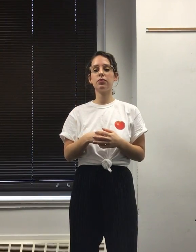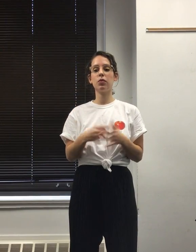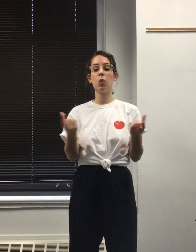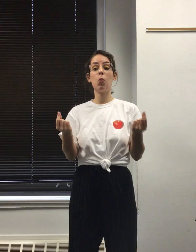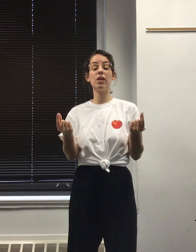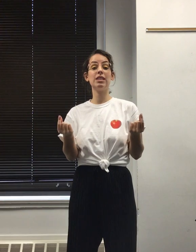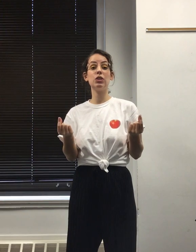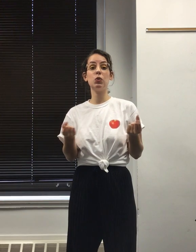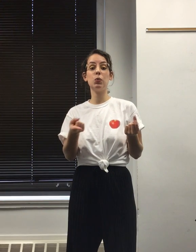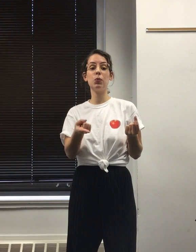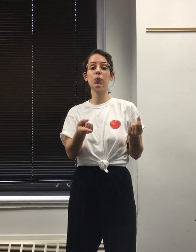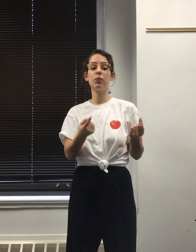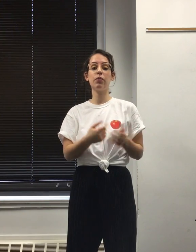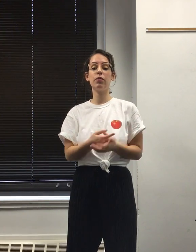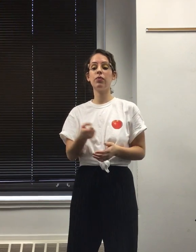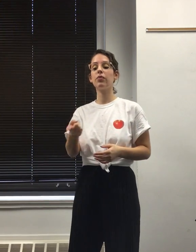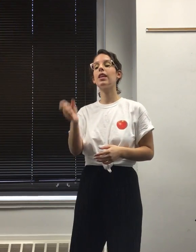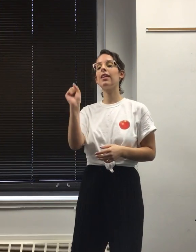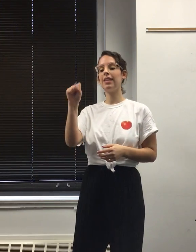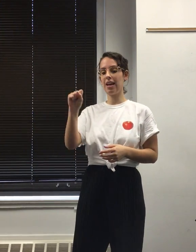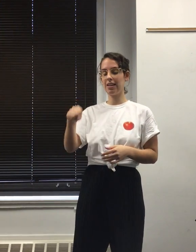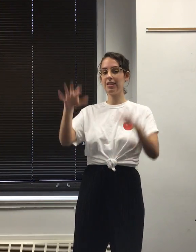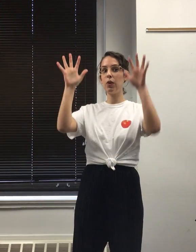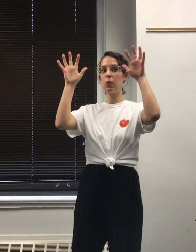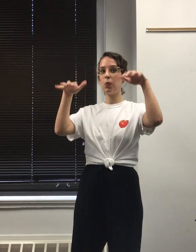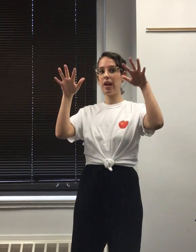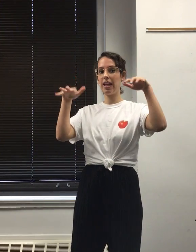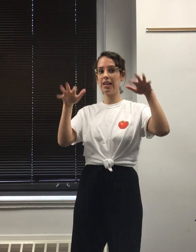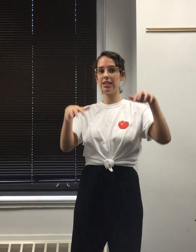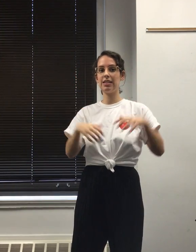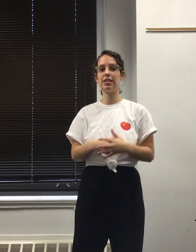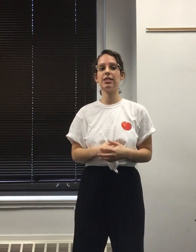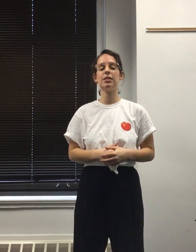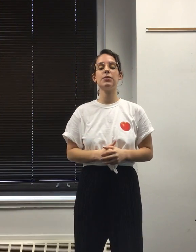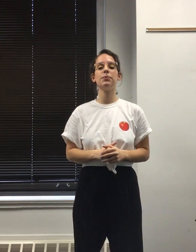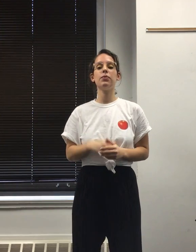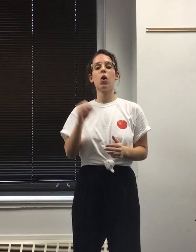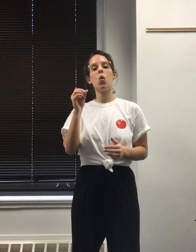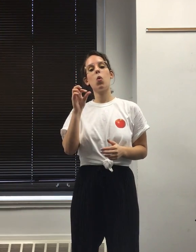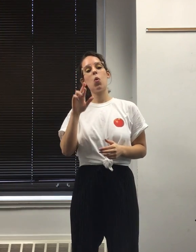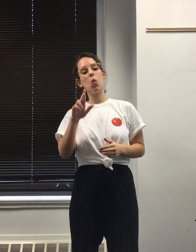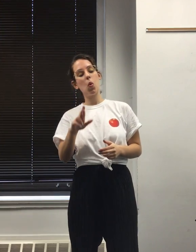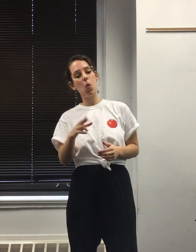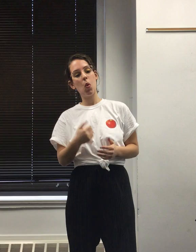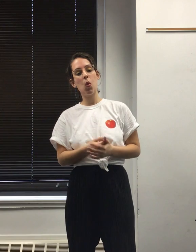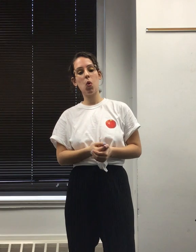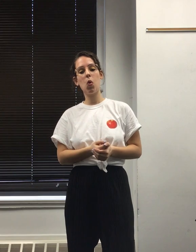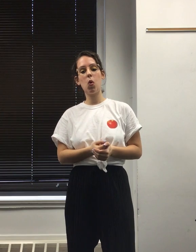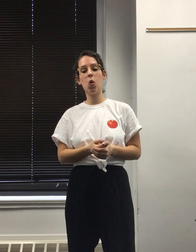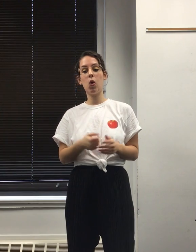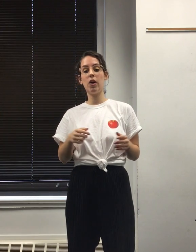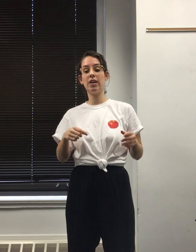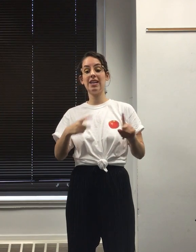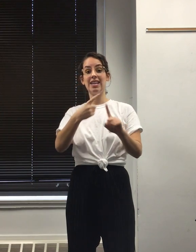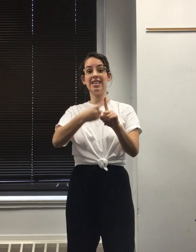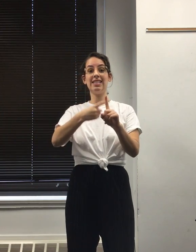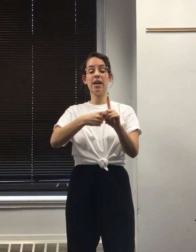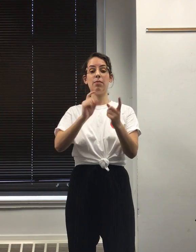Jim? It rains. Or you get a rapid temperature change, and suddenly